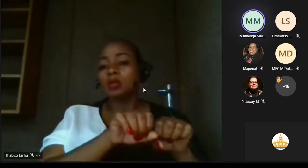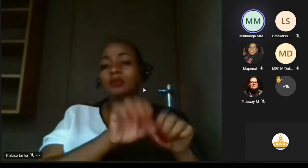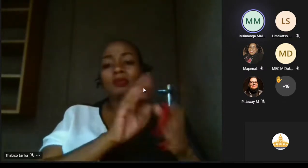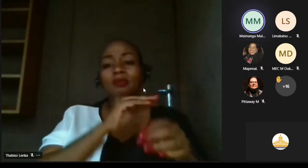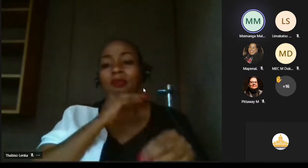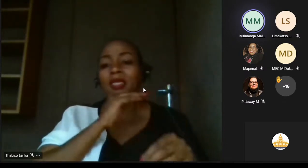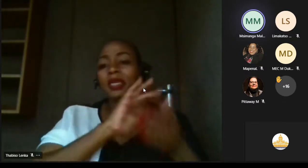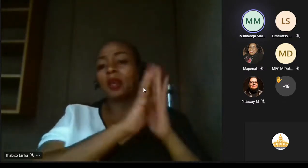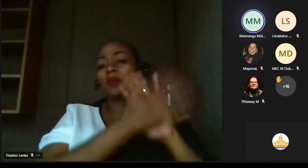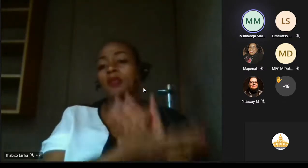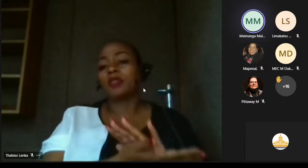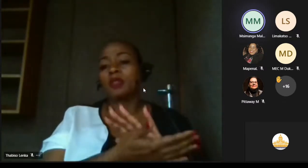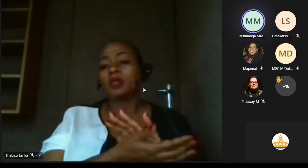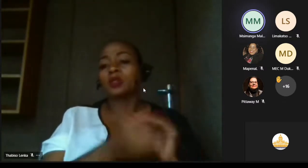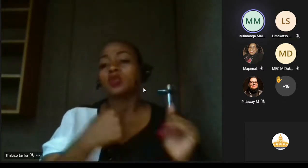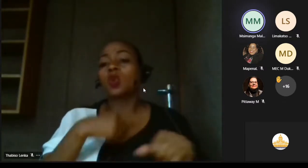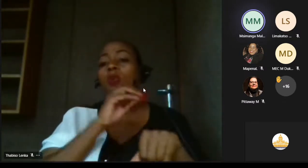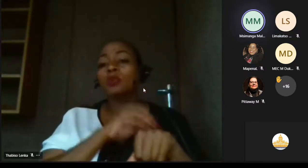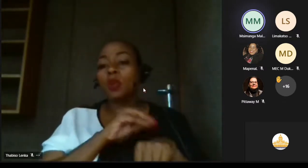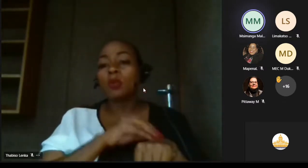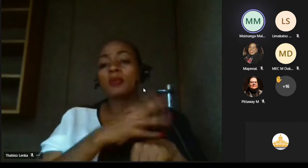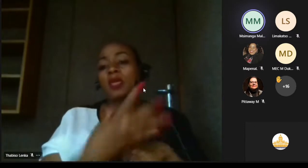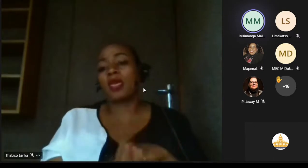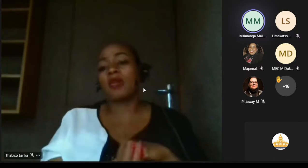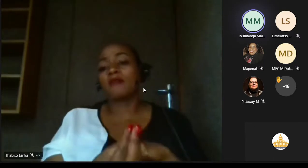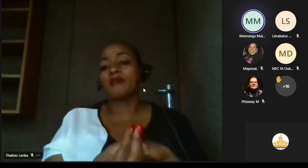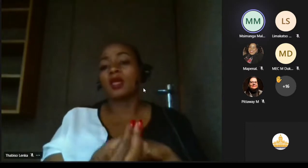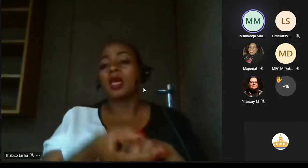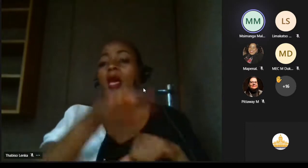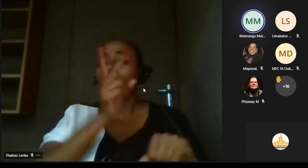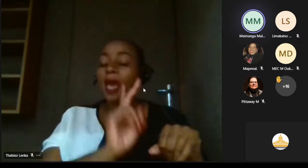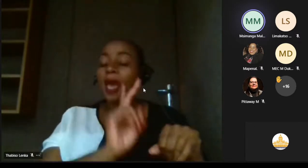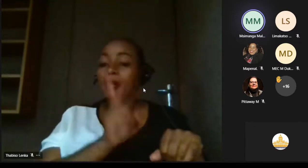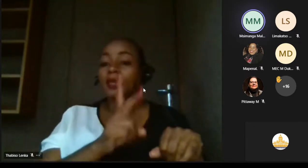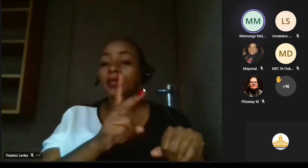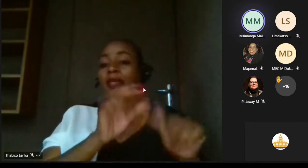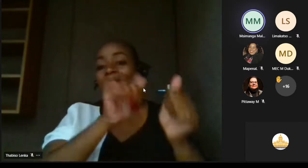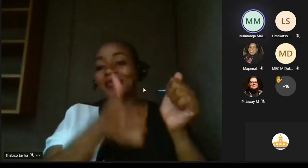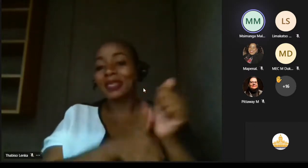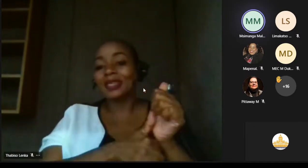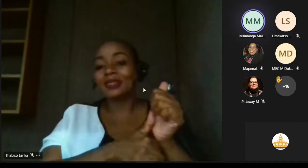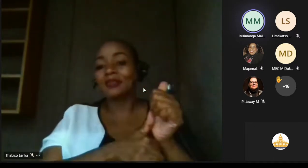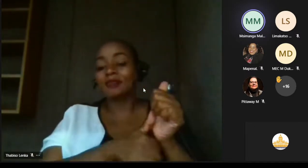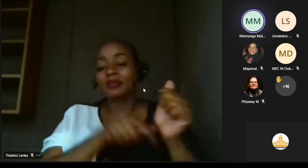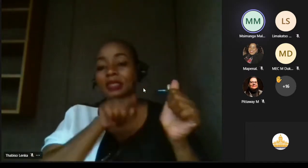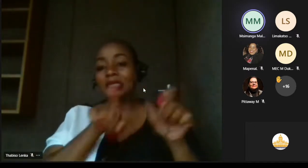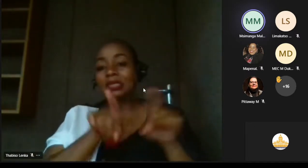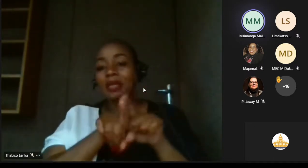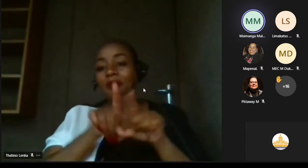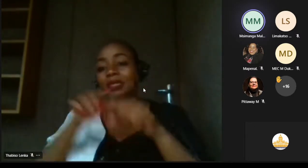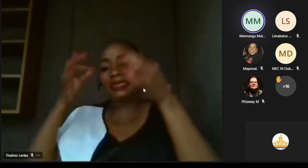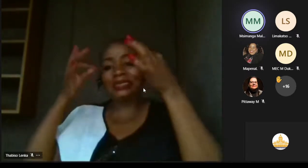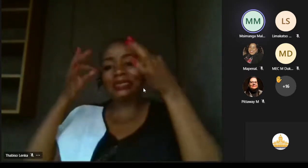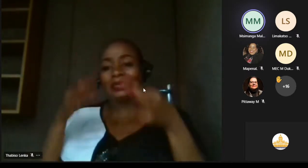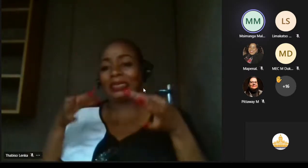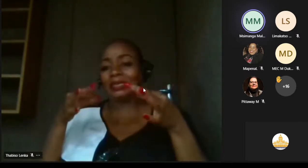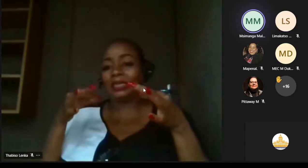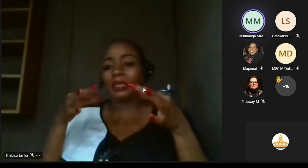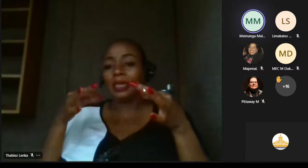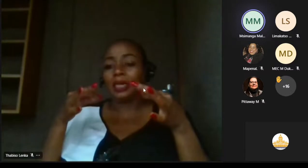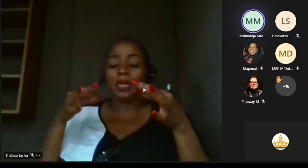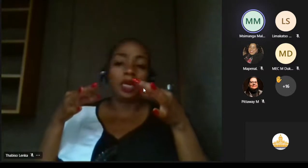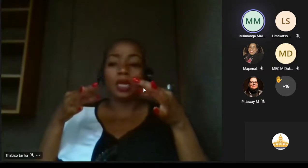senya jale ke mathata e ne re ithola re le ka ra ona and le executive e na le nka di-decisions tse e le goreng ga e na maatla go